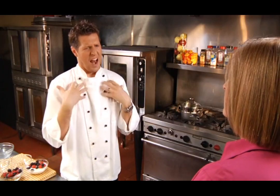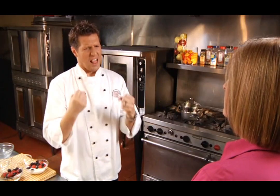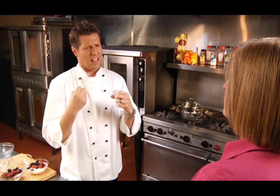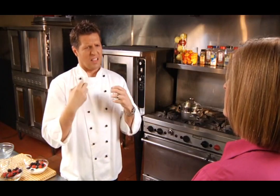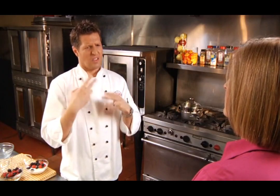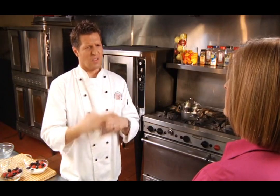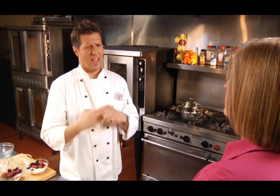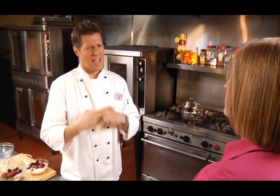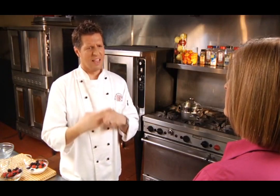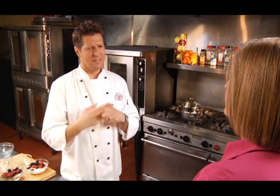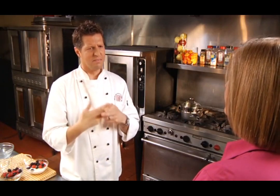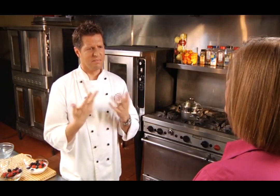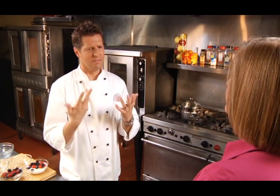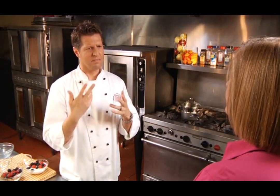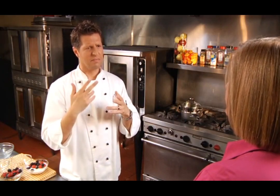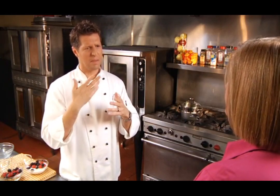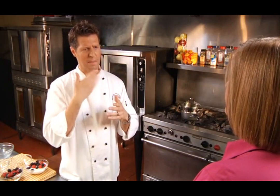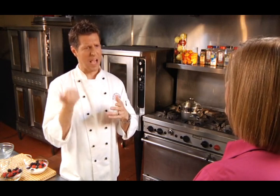What would be considered a healthier weight?